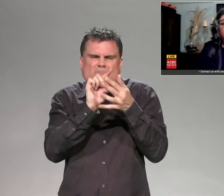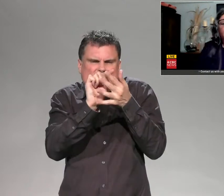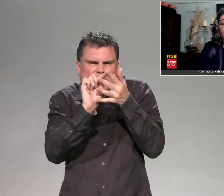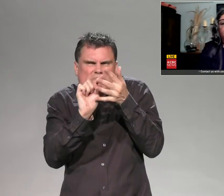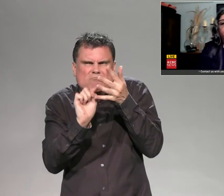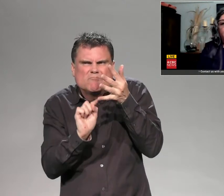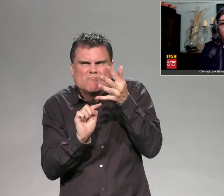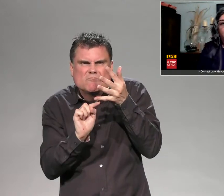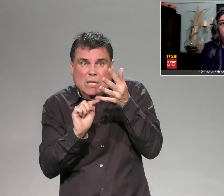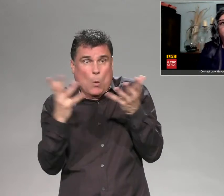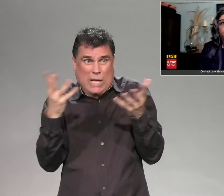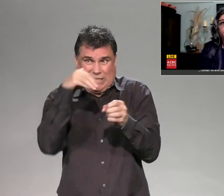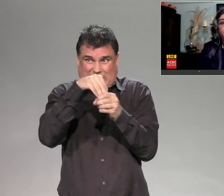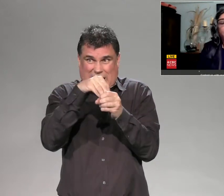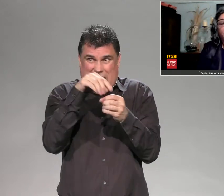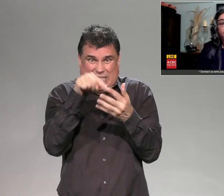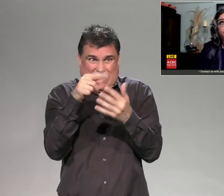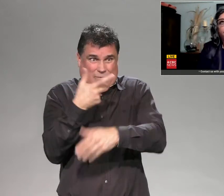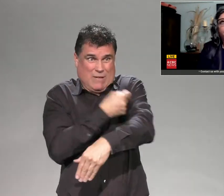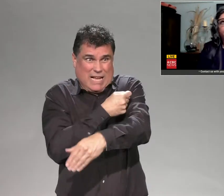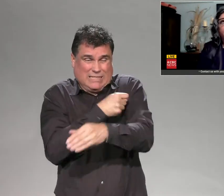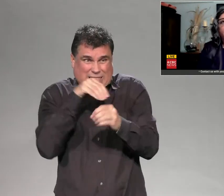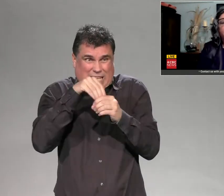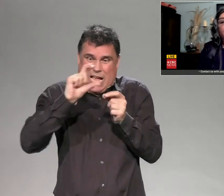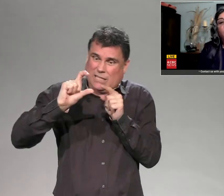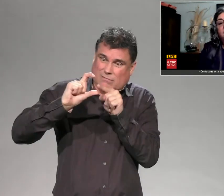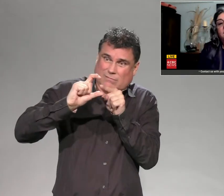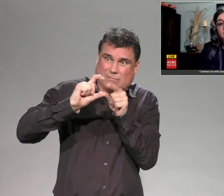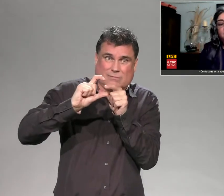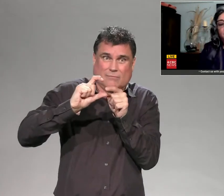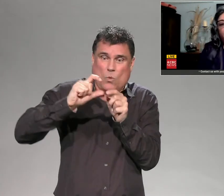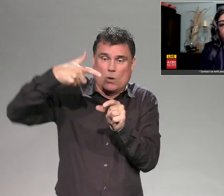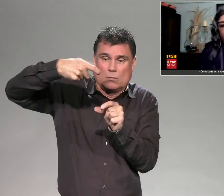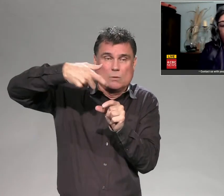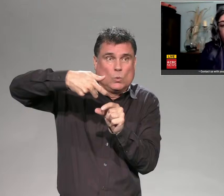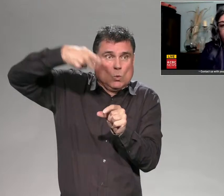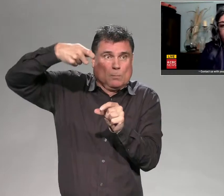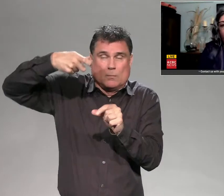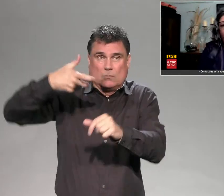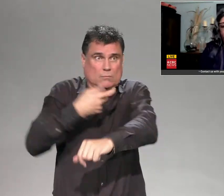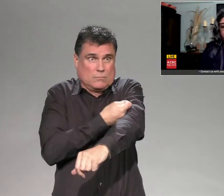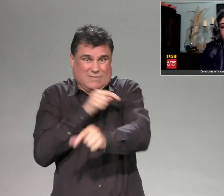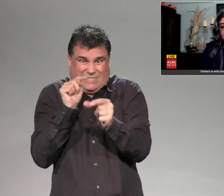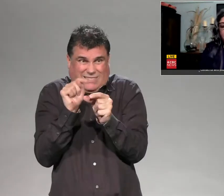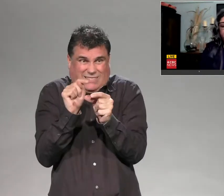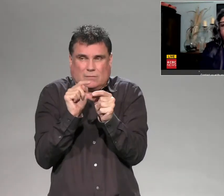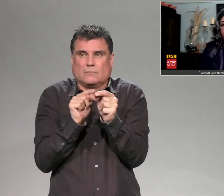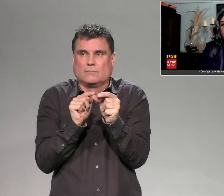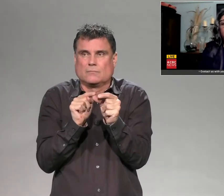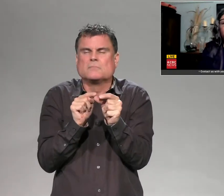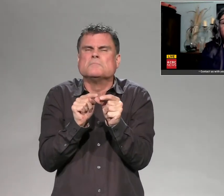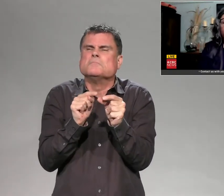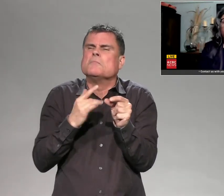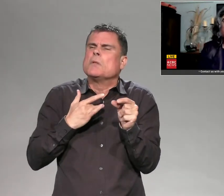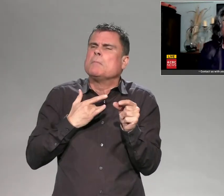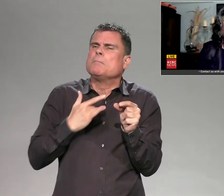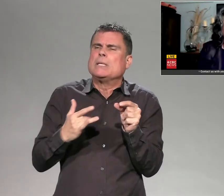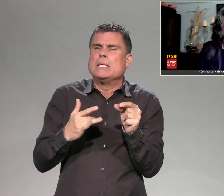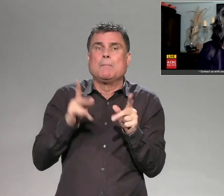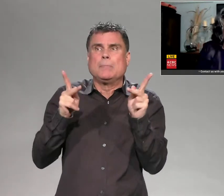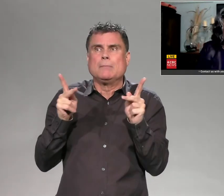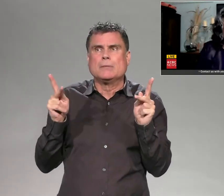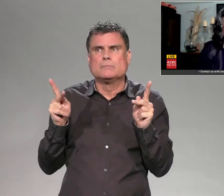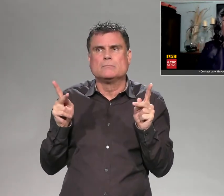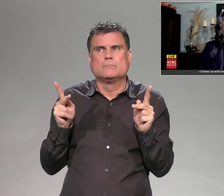whole are fairly low on the list of holding allergens. That doesn't mean